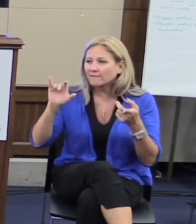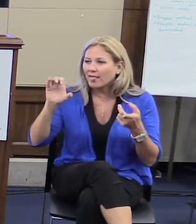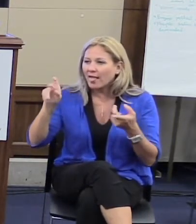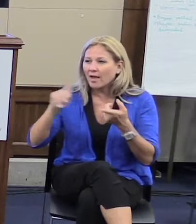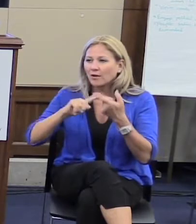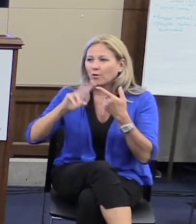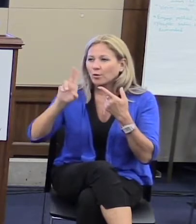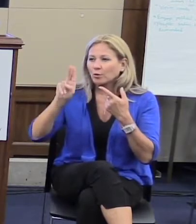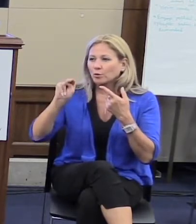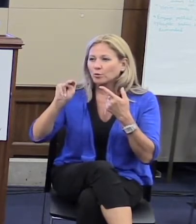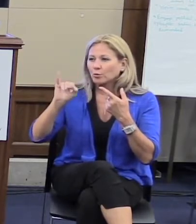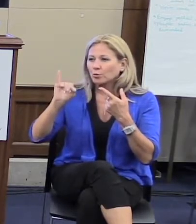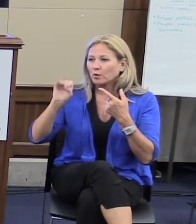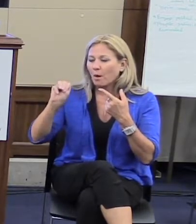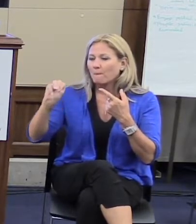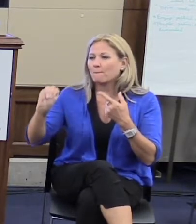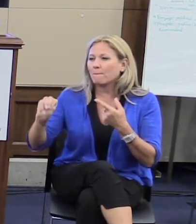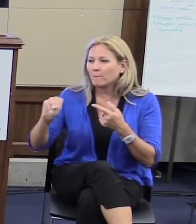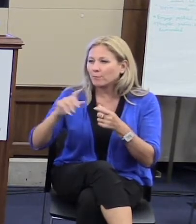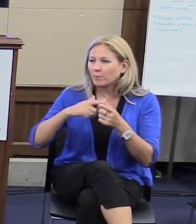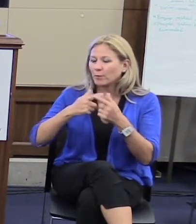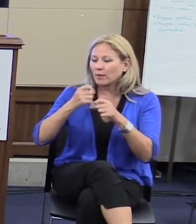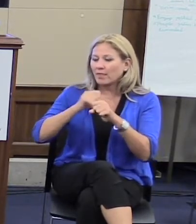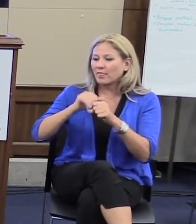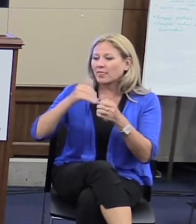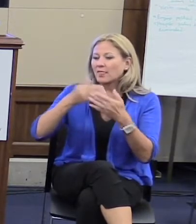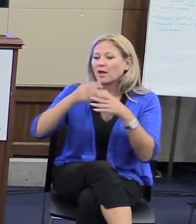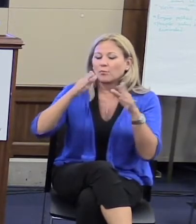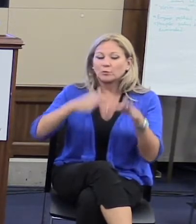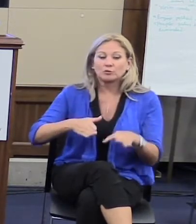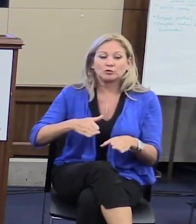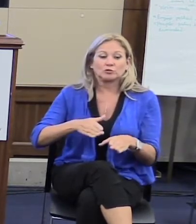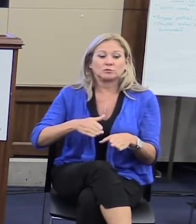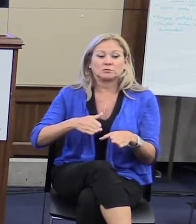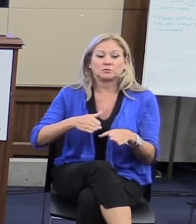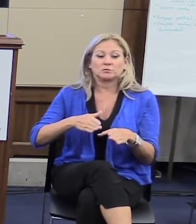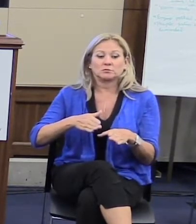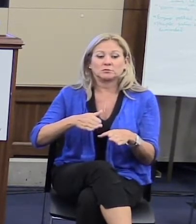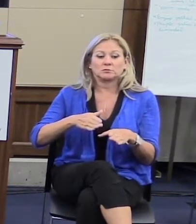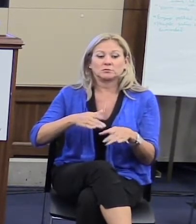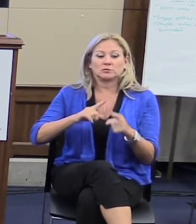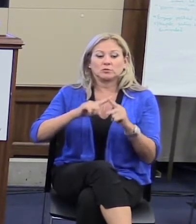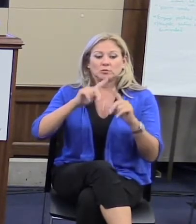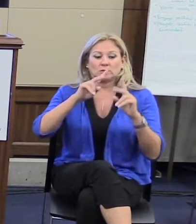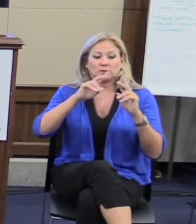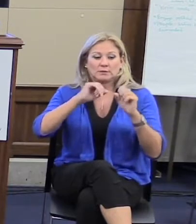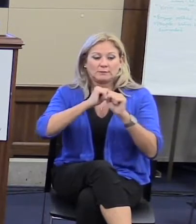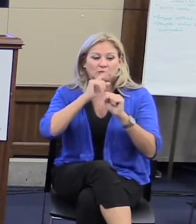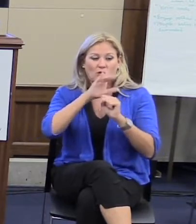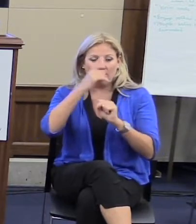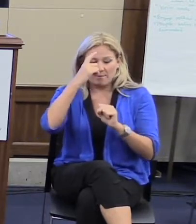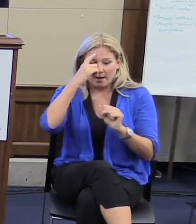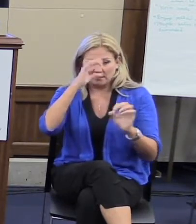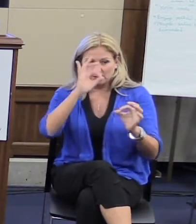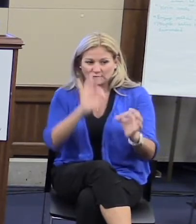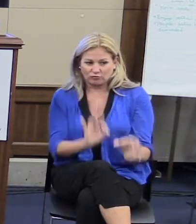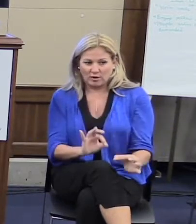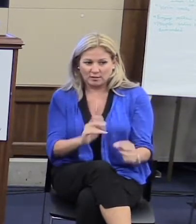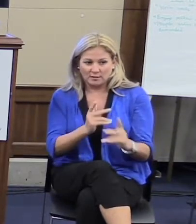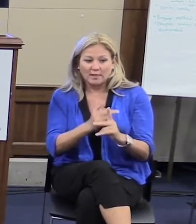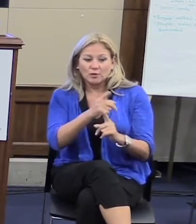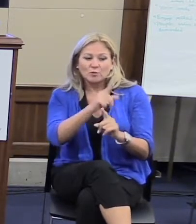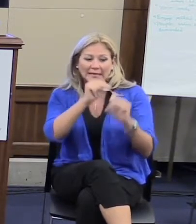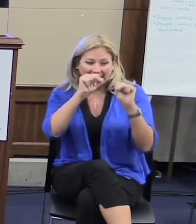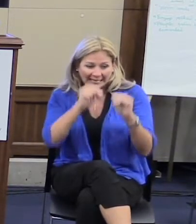Unum, to get to that person like immediately, so that they can get their mind right, that you can